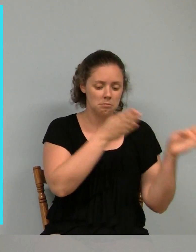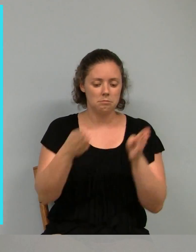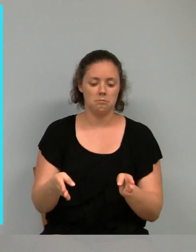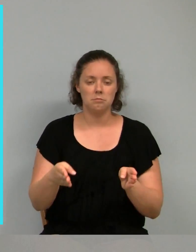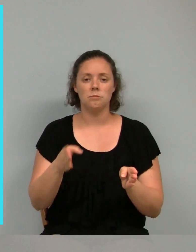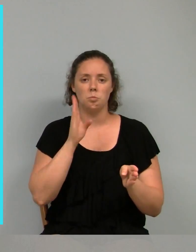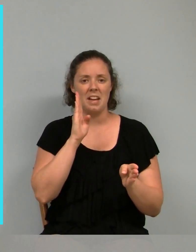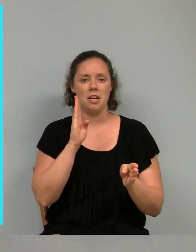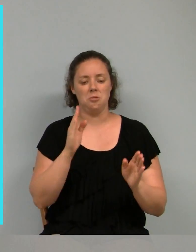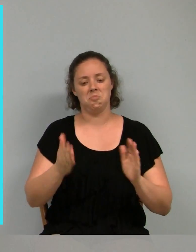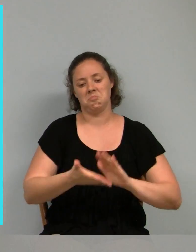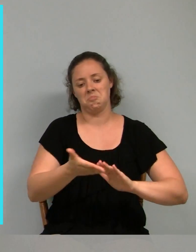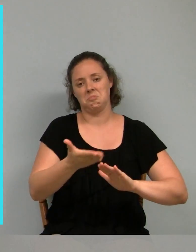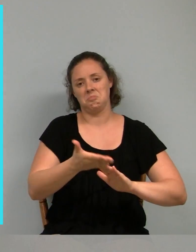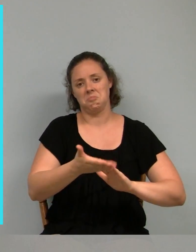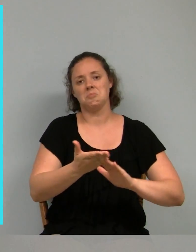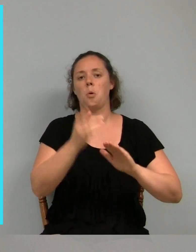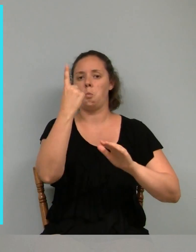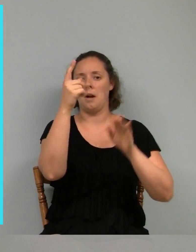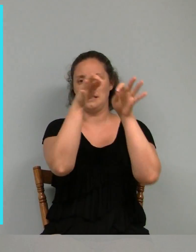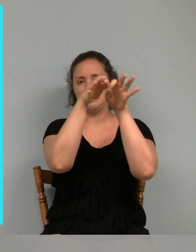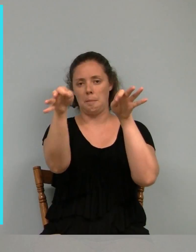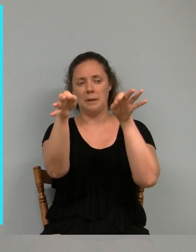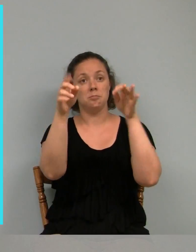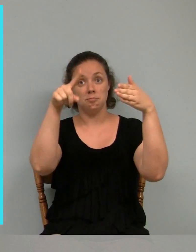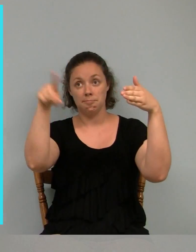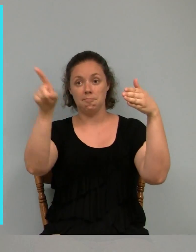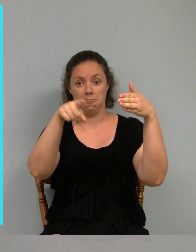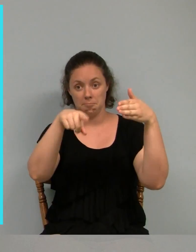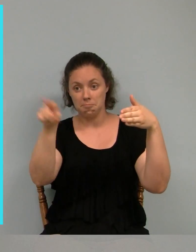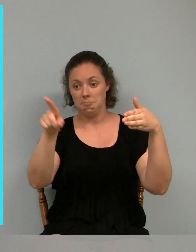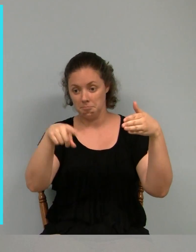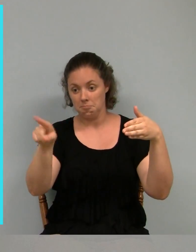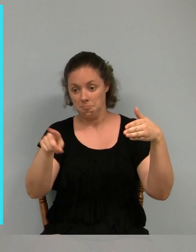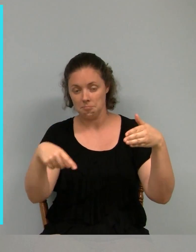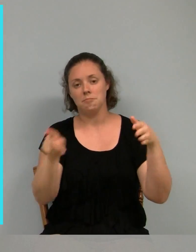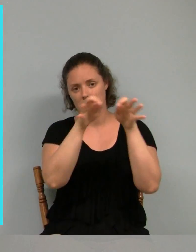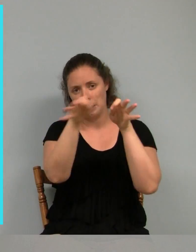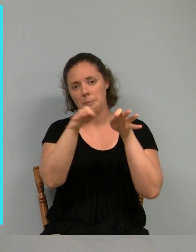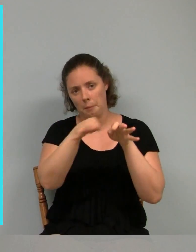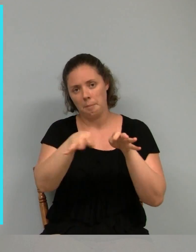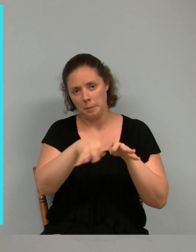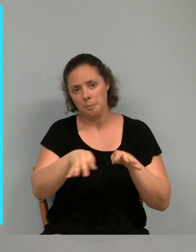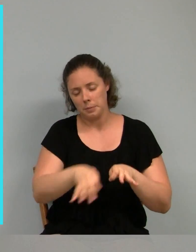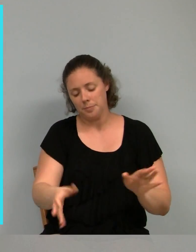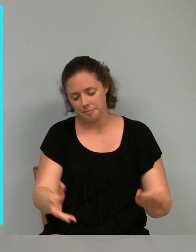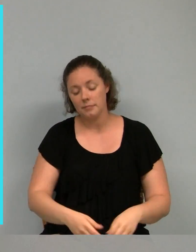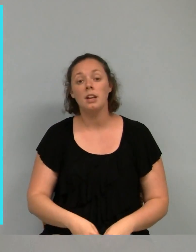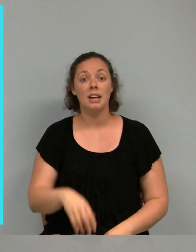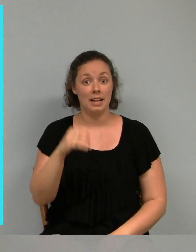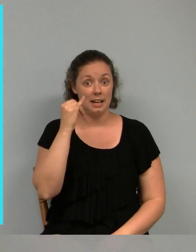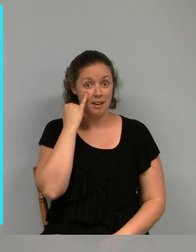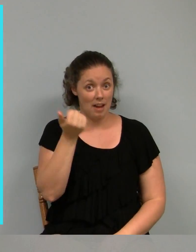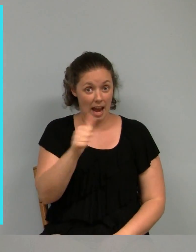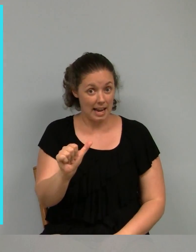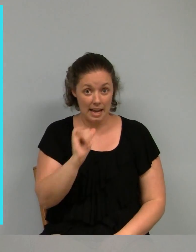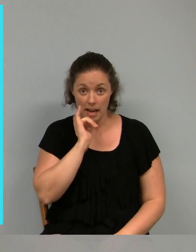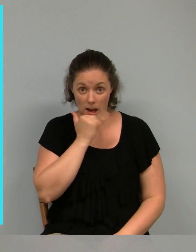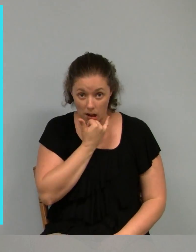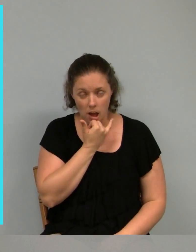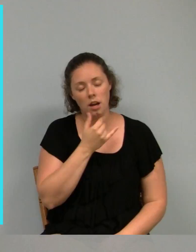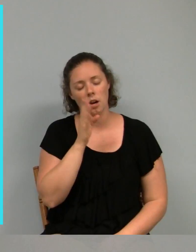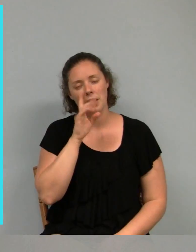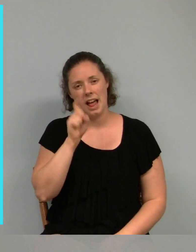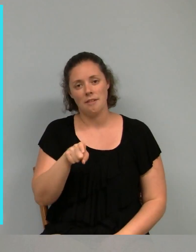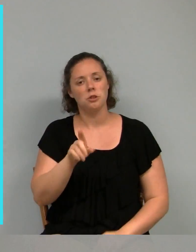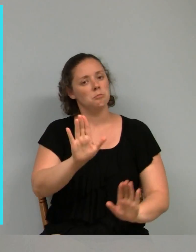proceeds executing one statement at a time. If any errors are noted, the program will have to be updated before